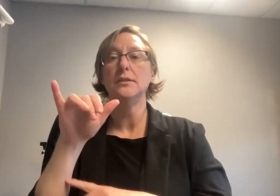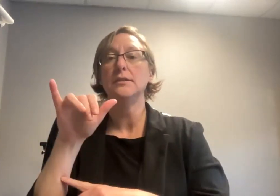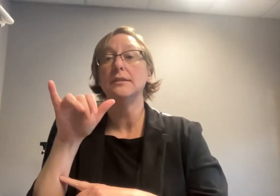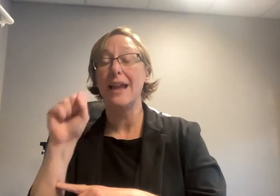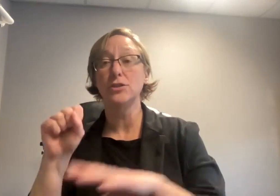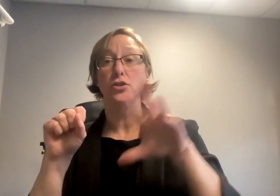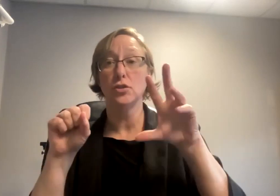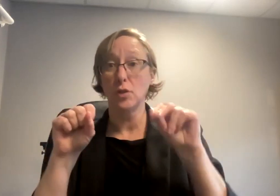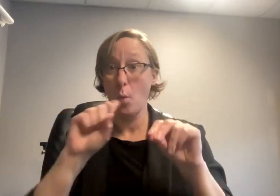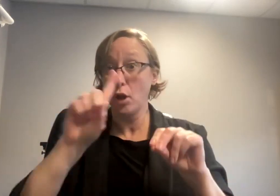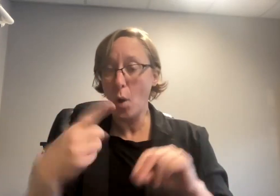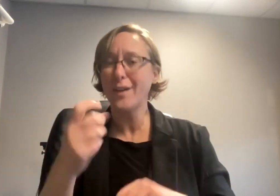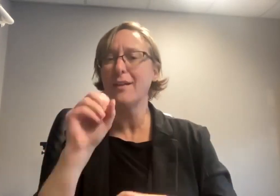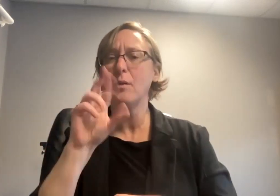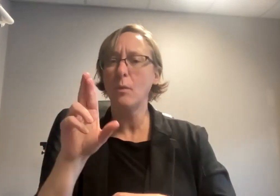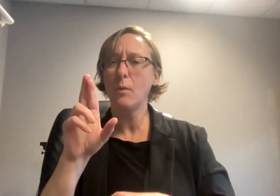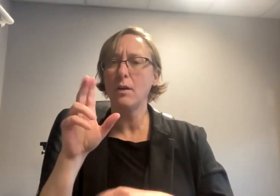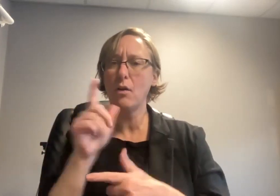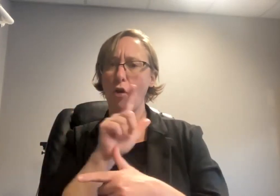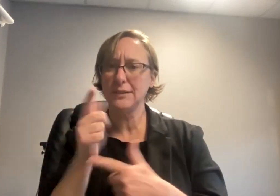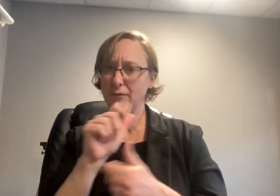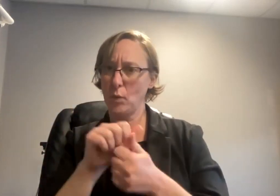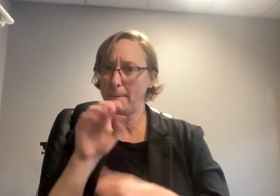them. So yes, no, multiple choice.